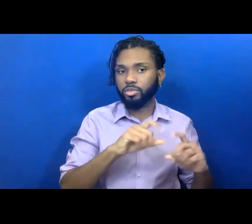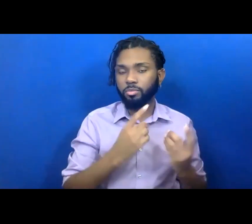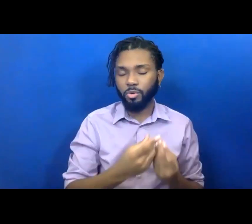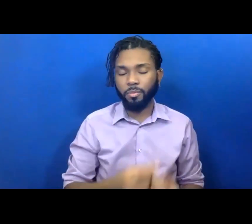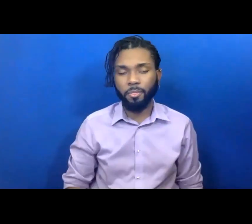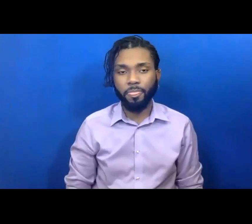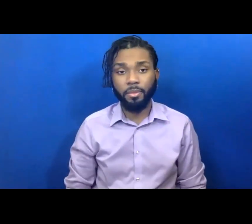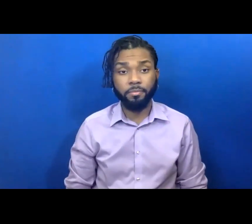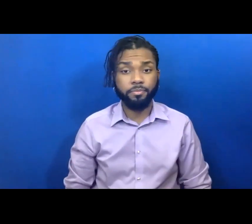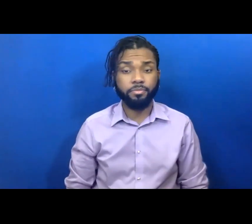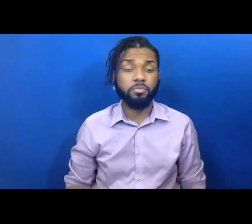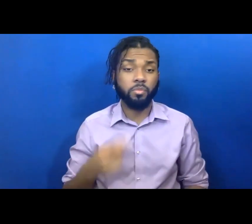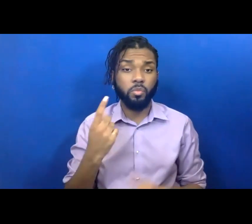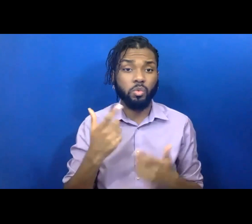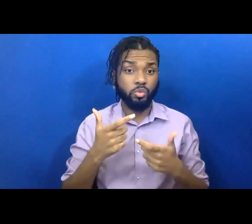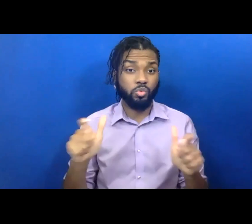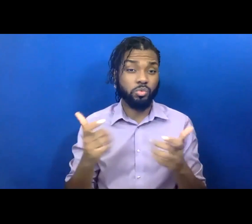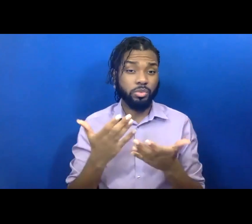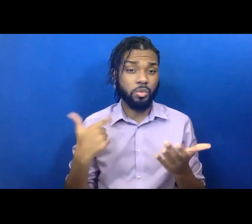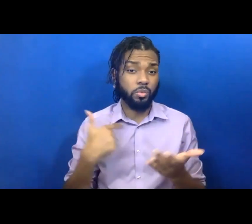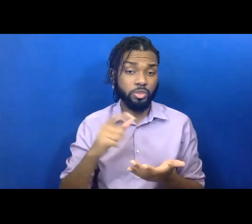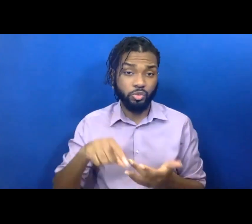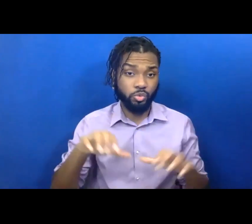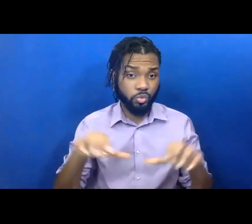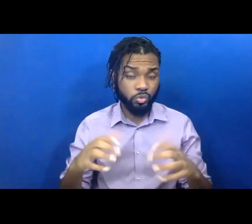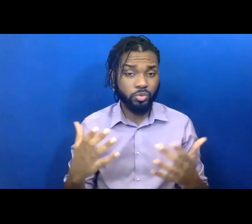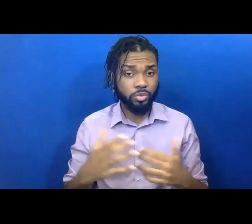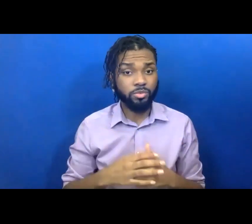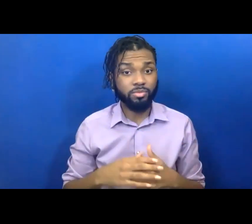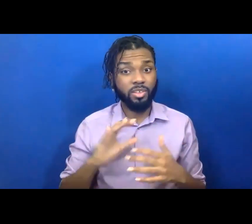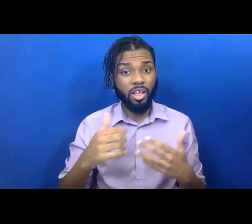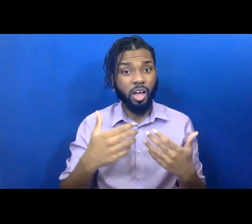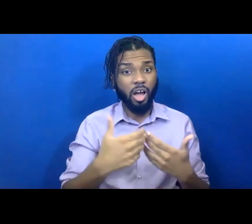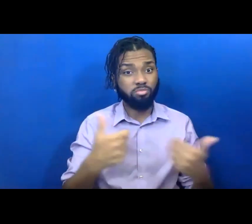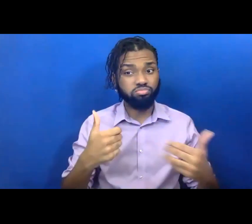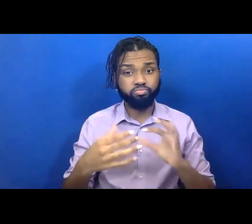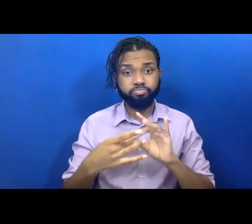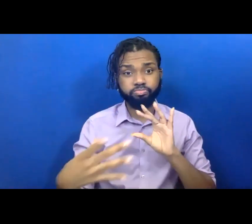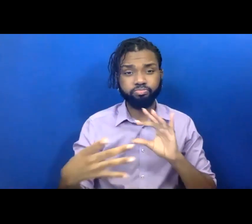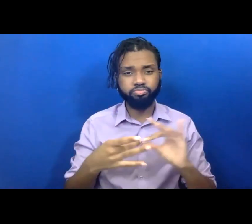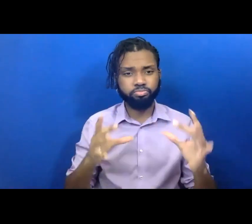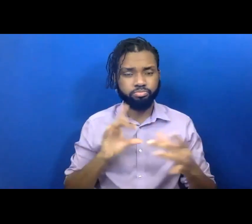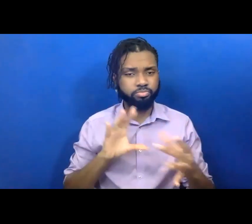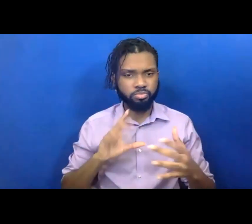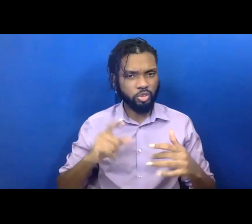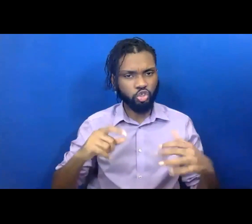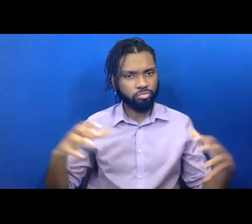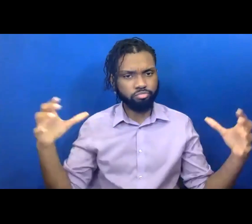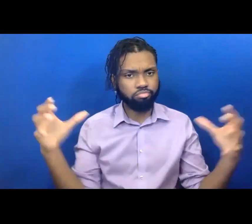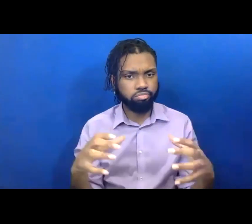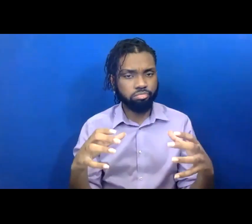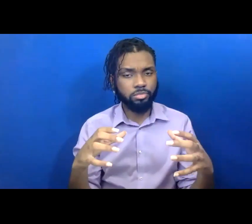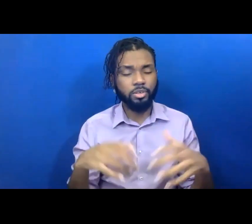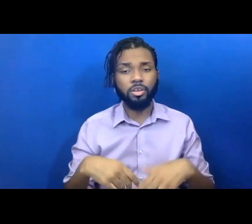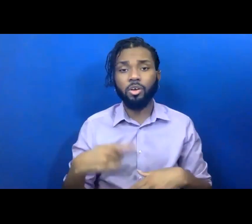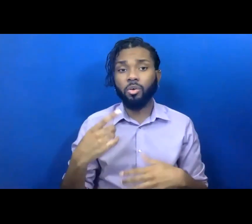One of the huge things I think we must do is to break down those silos. And one of the structural barriers I see with